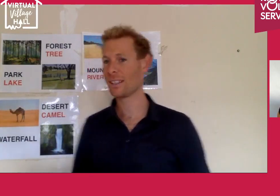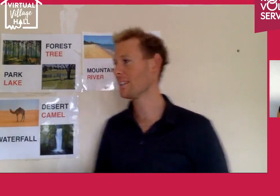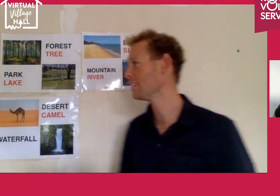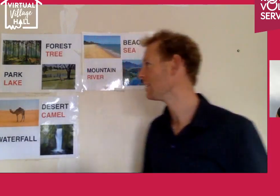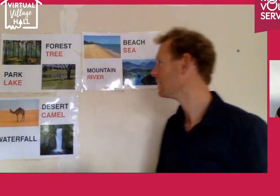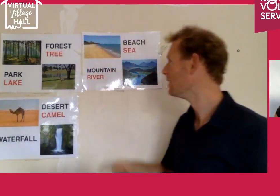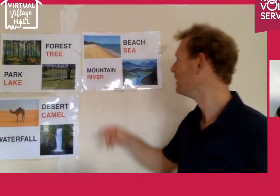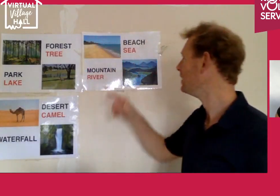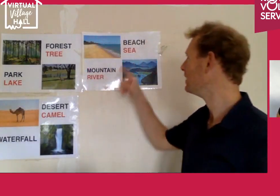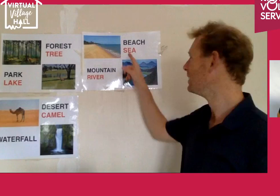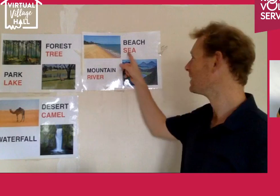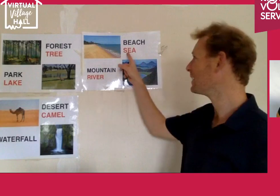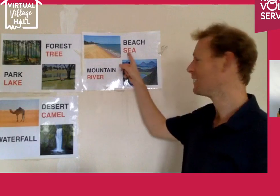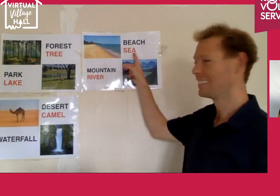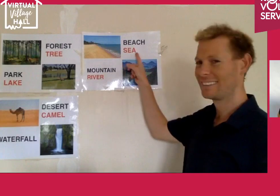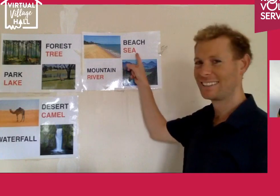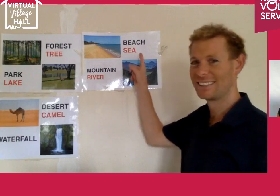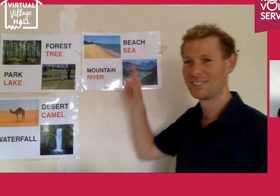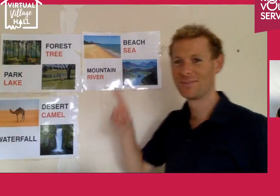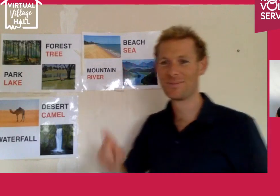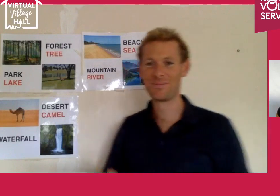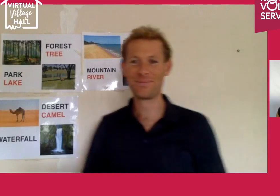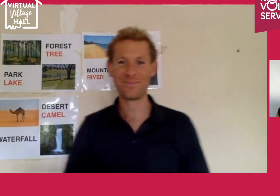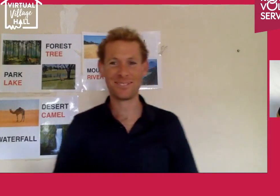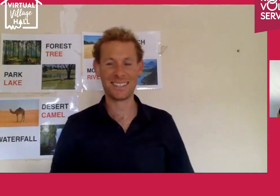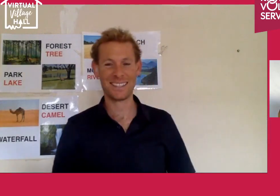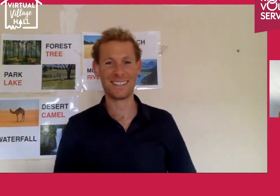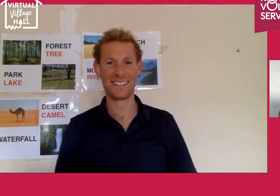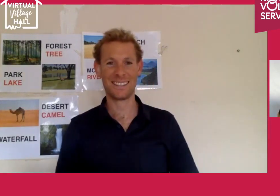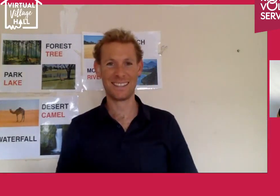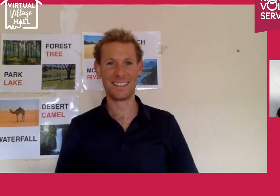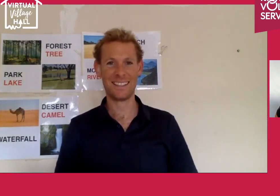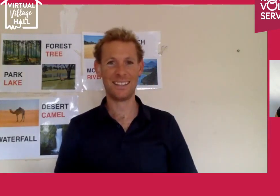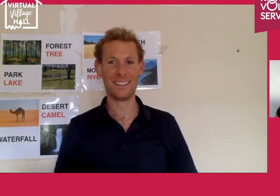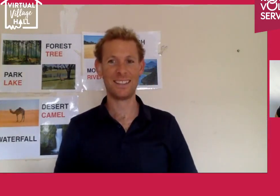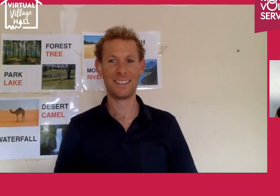and Stephen's agreeing that that's the correct sign, Anthony. Sea.